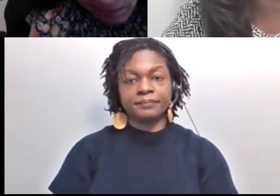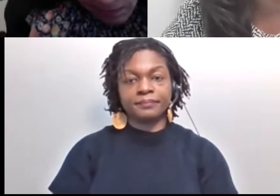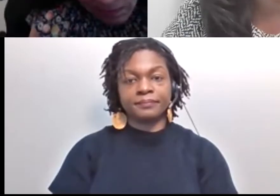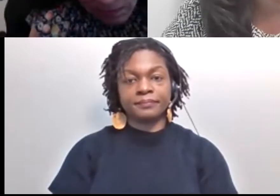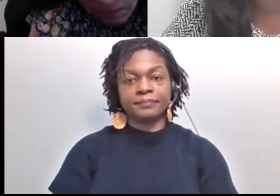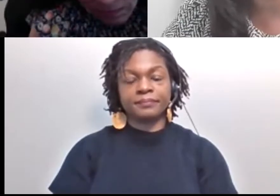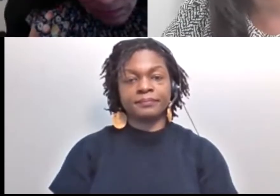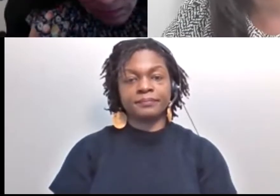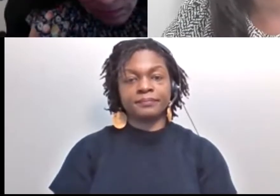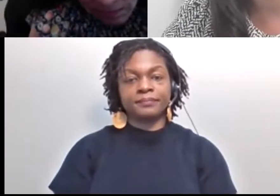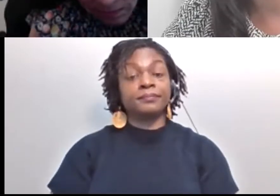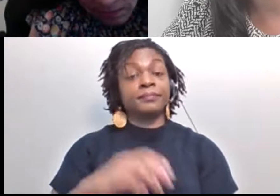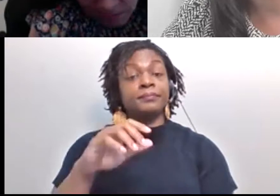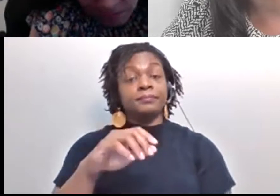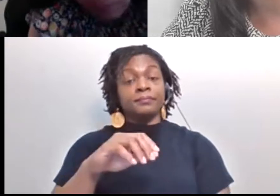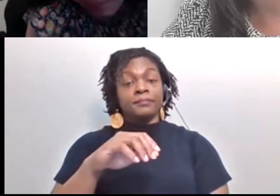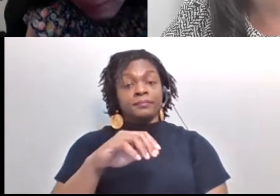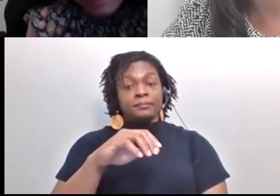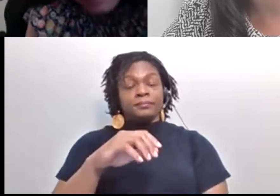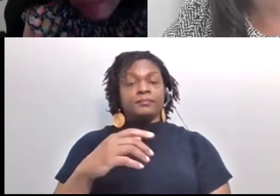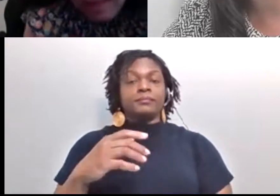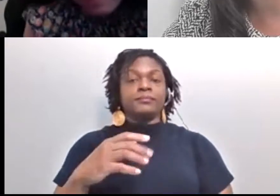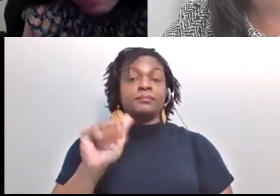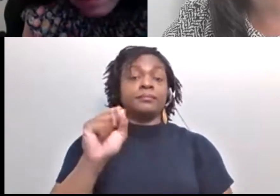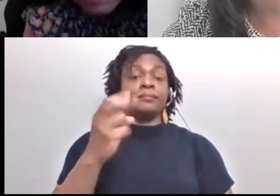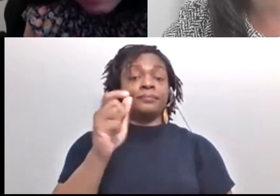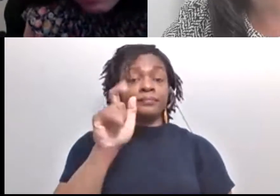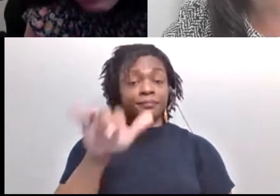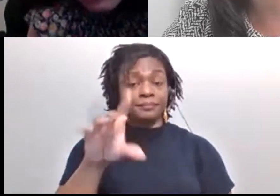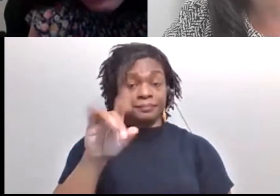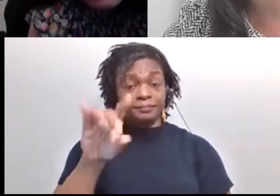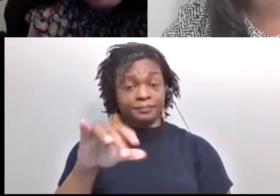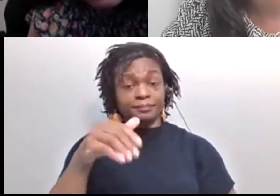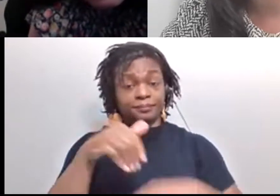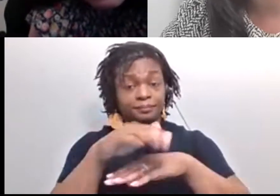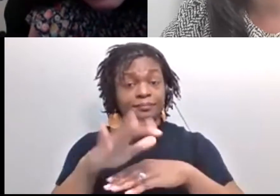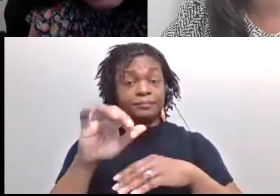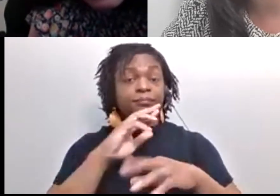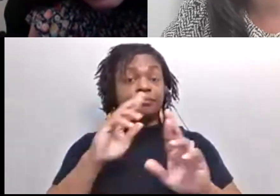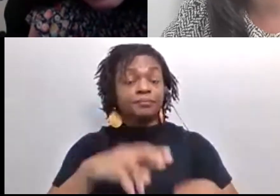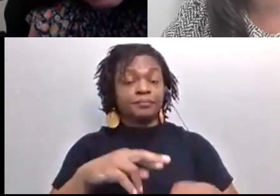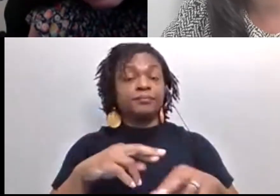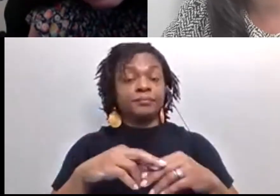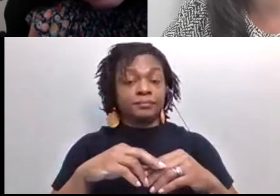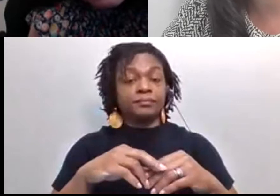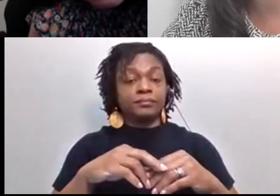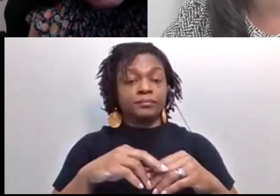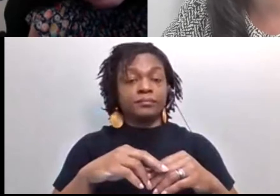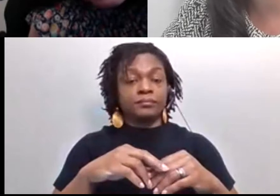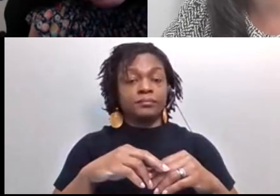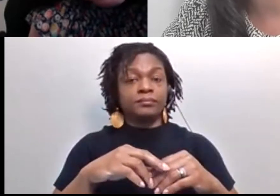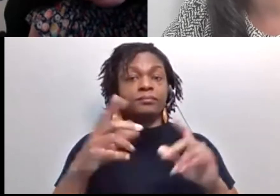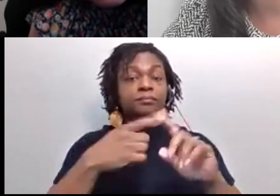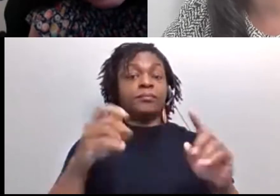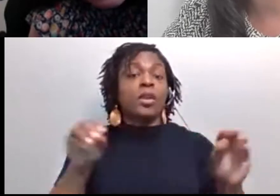And then Lynette, I'll go ahead and tell you, Ashley sent a report, and just that they've opened, and this is from